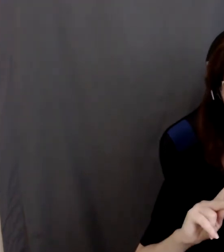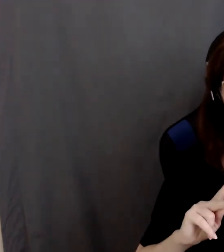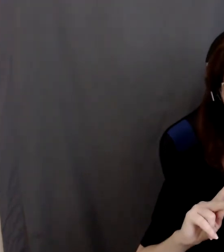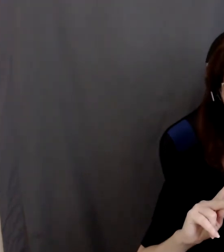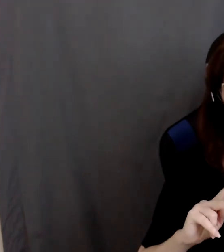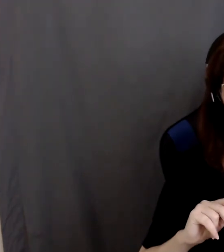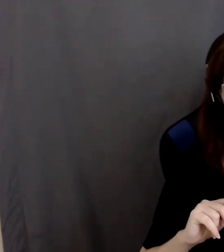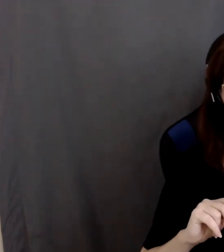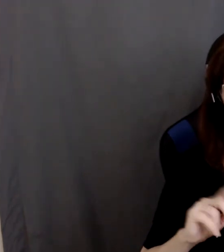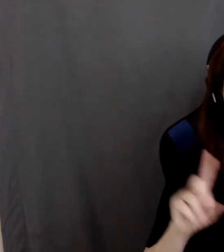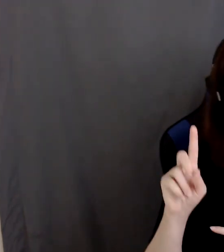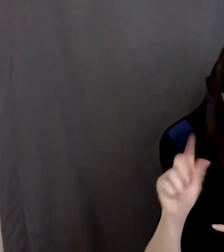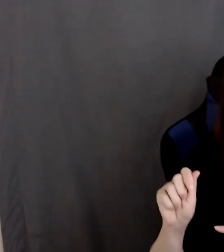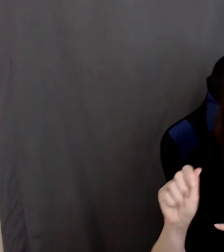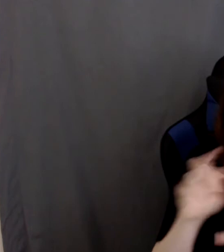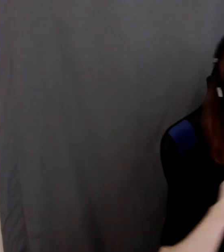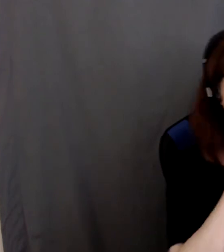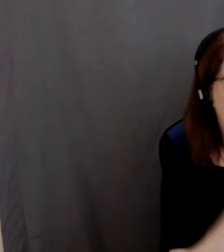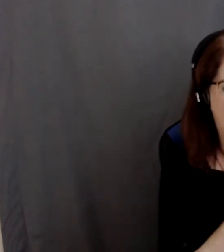just disabled or not,